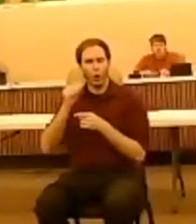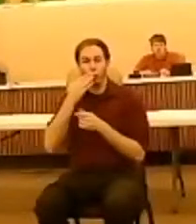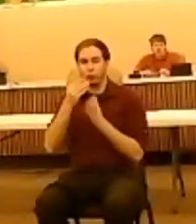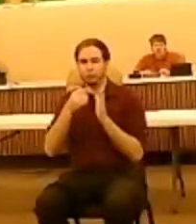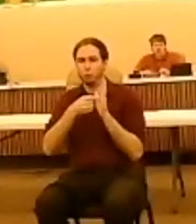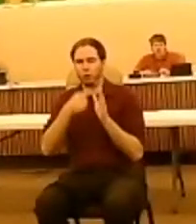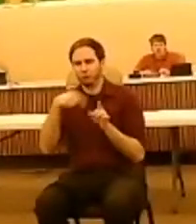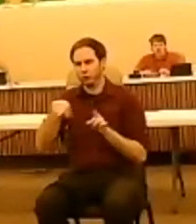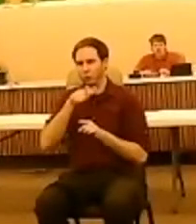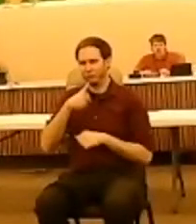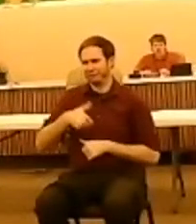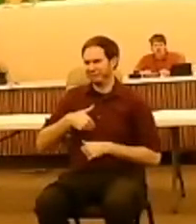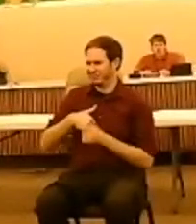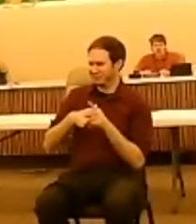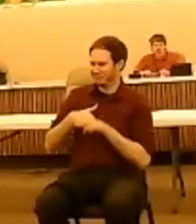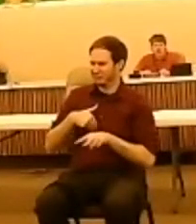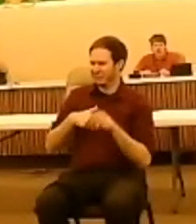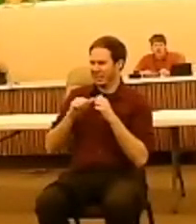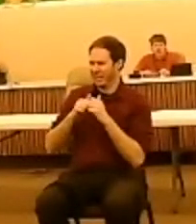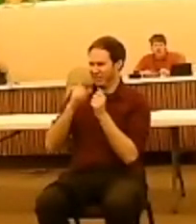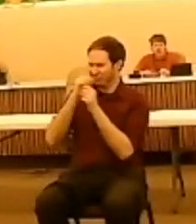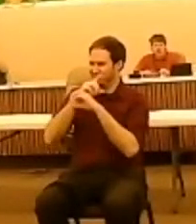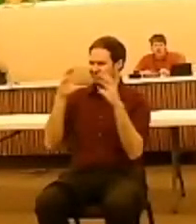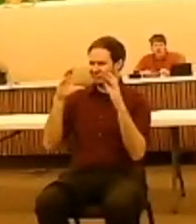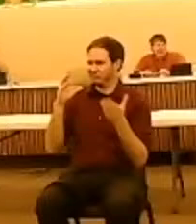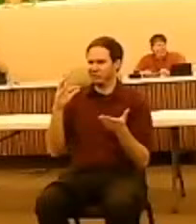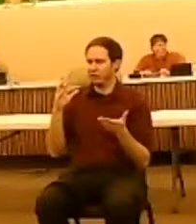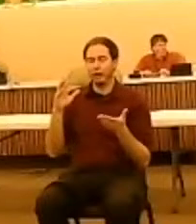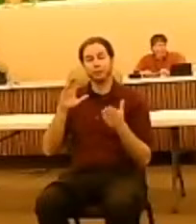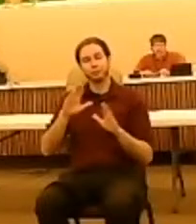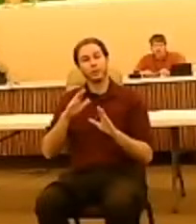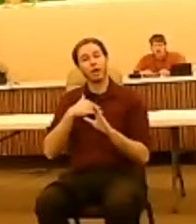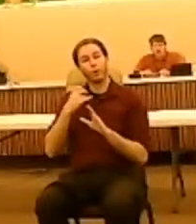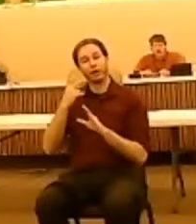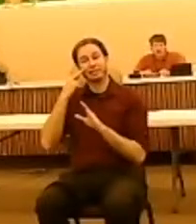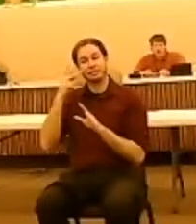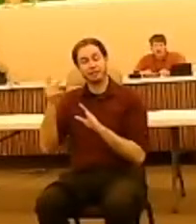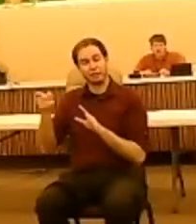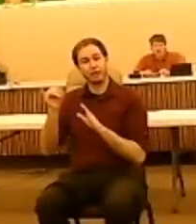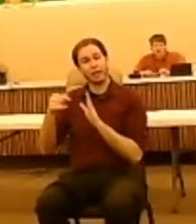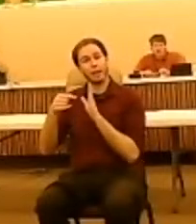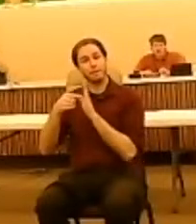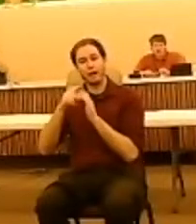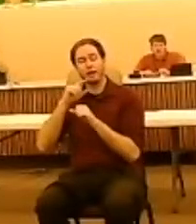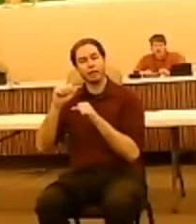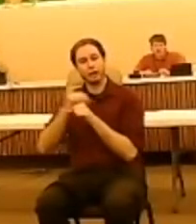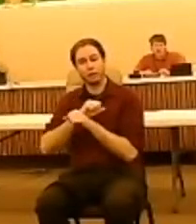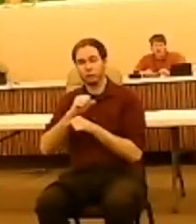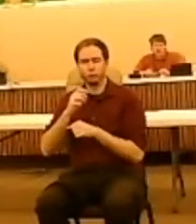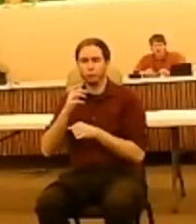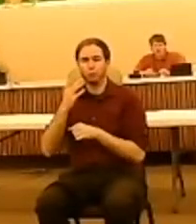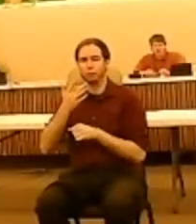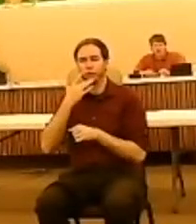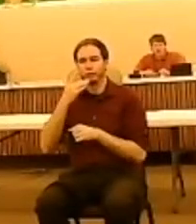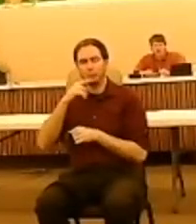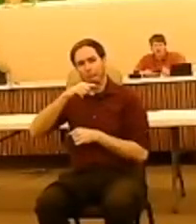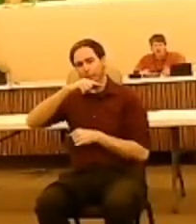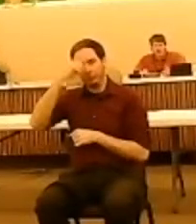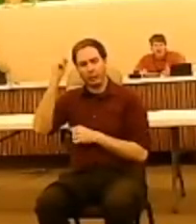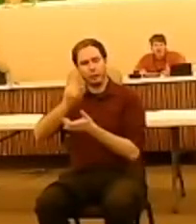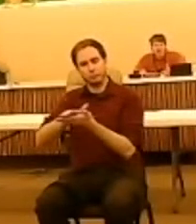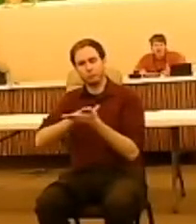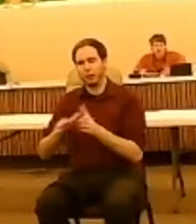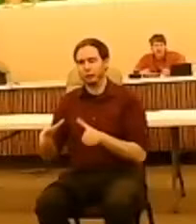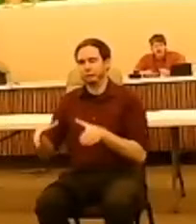for what this will actually look like. Put it this way, I wouldn't want to see a monolithic black structure behind